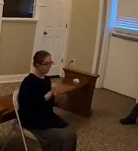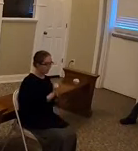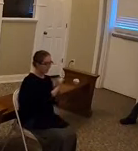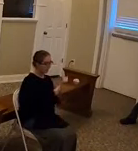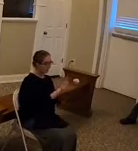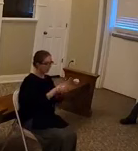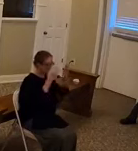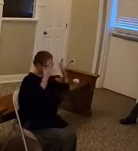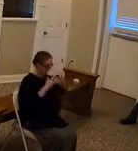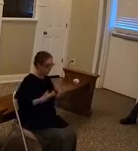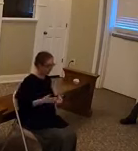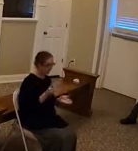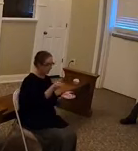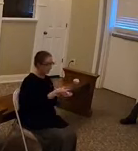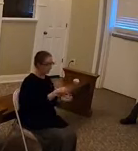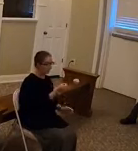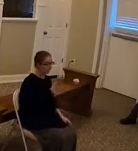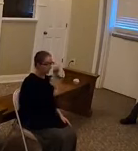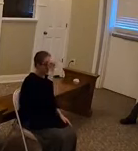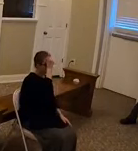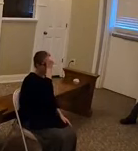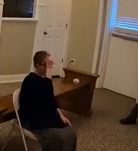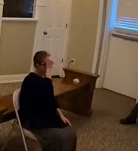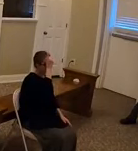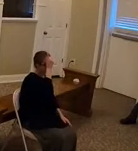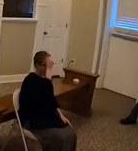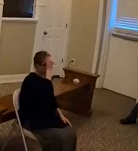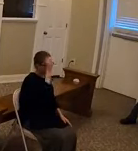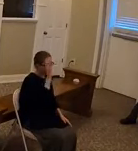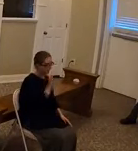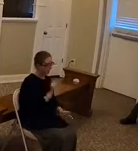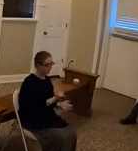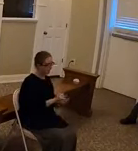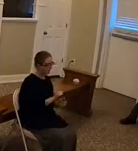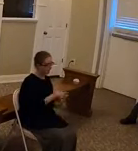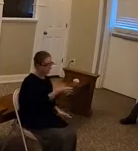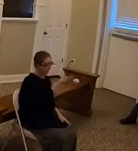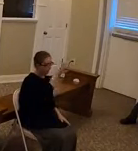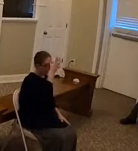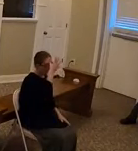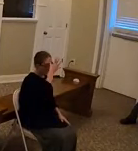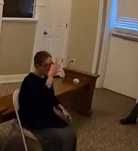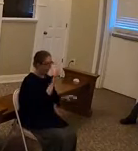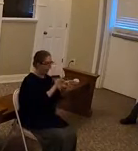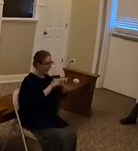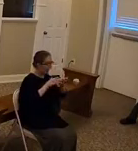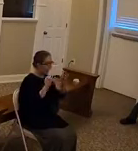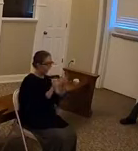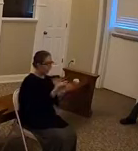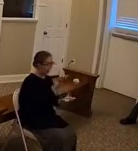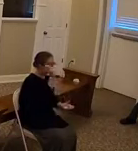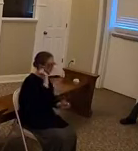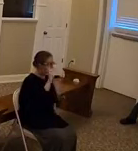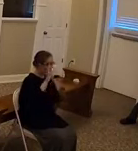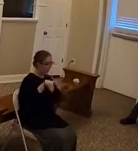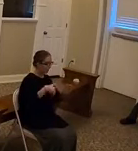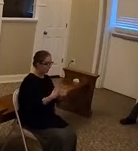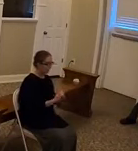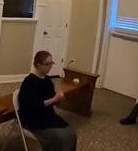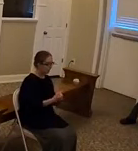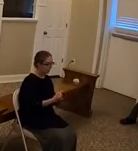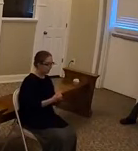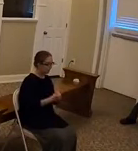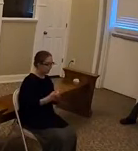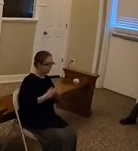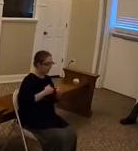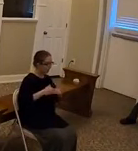amen. Now you got to go back and understand, amen, that the father of the family was complete head over